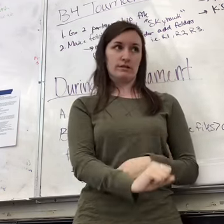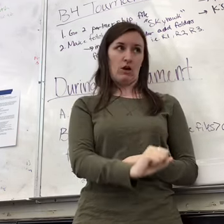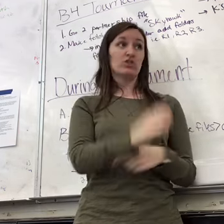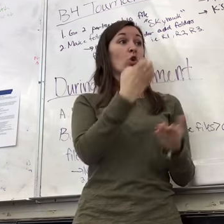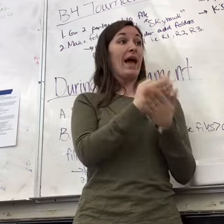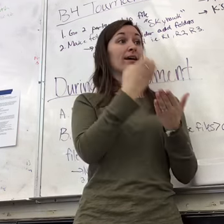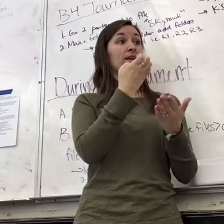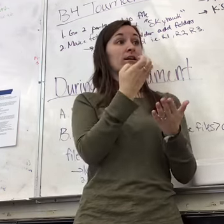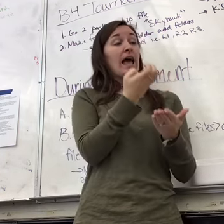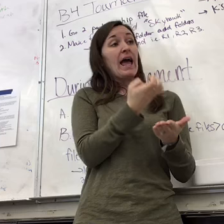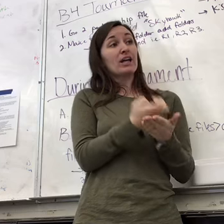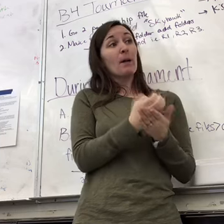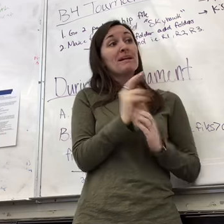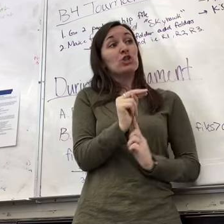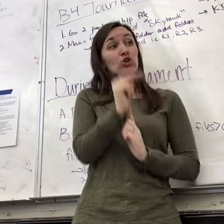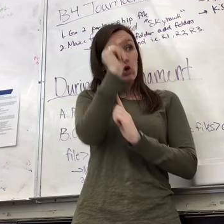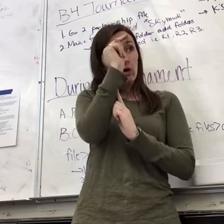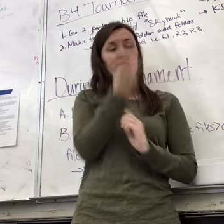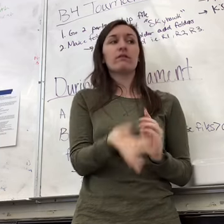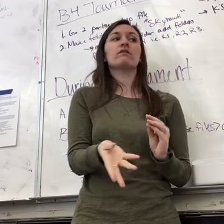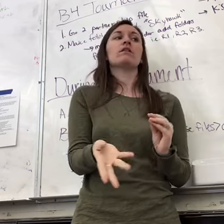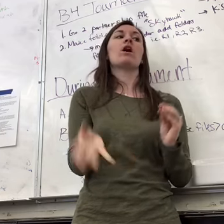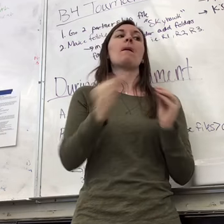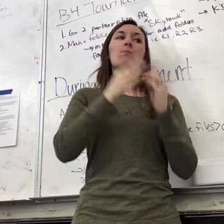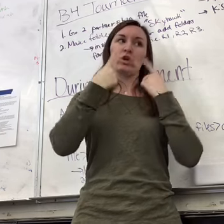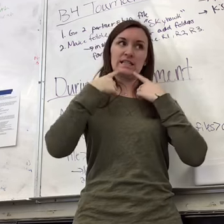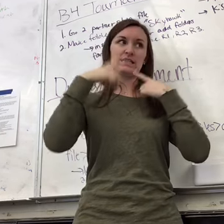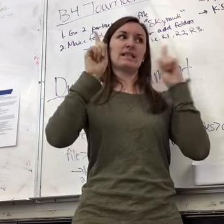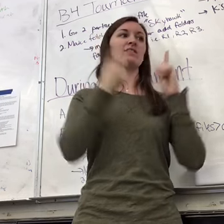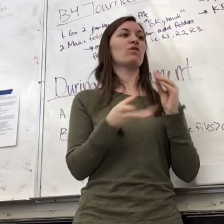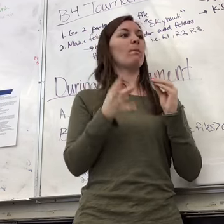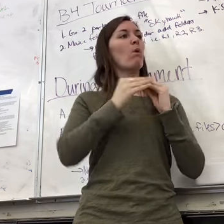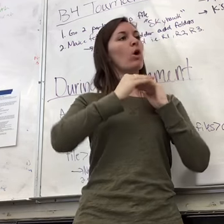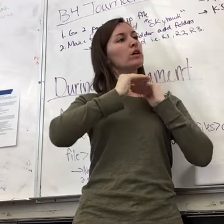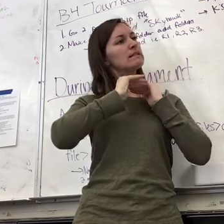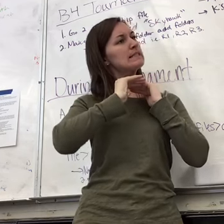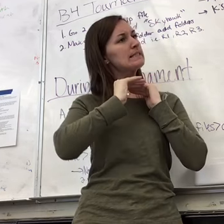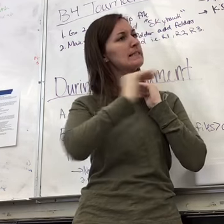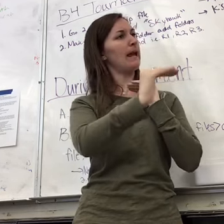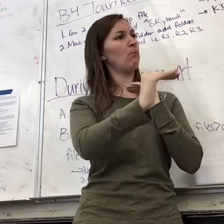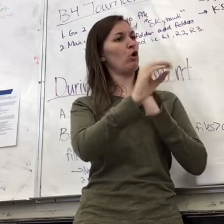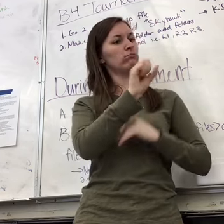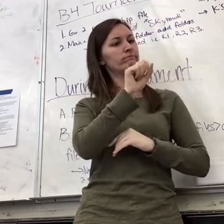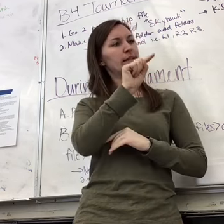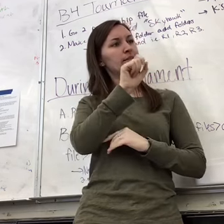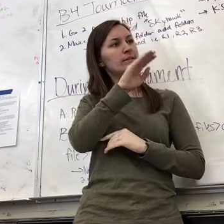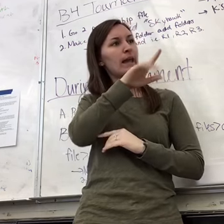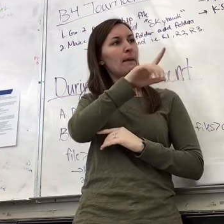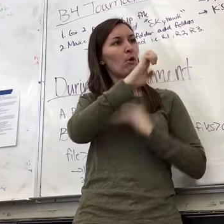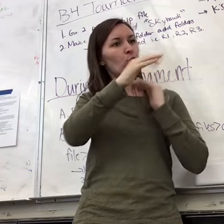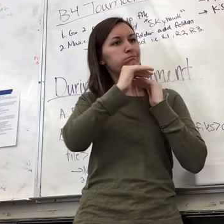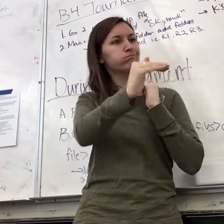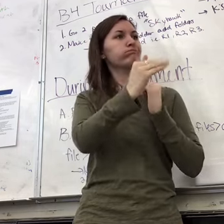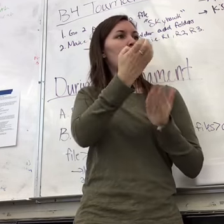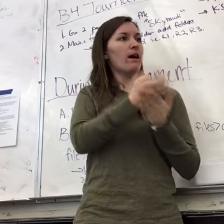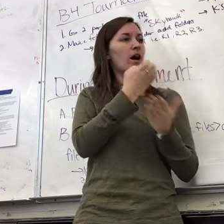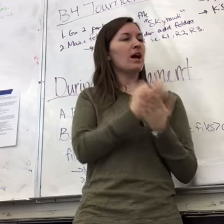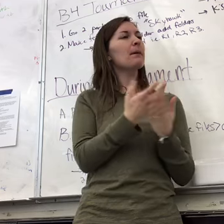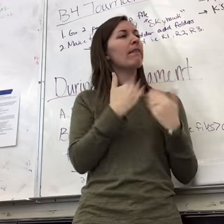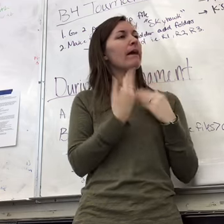North. More successful. We're able to have a more stable economy. Because they had more of the textile industries and a more industrialized